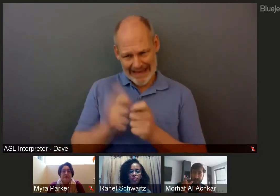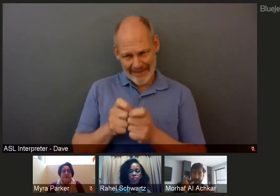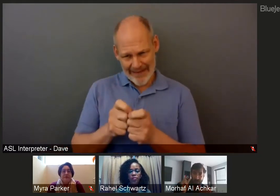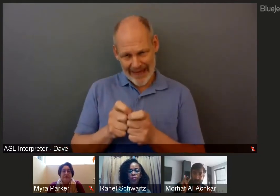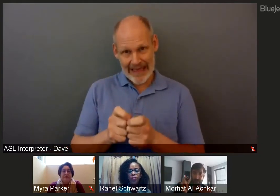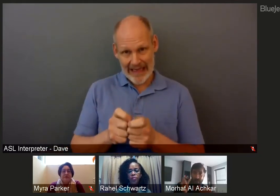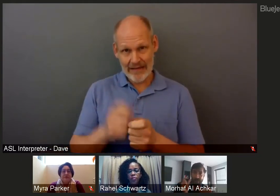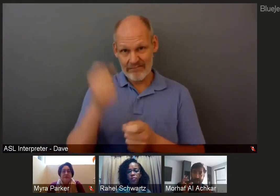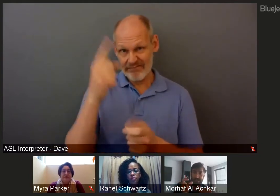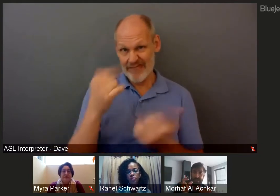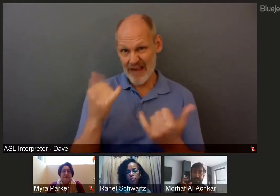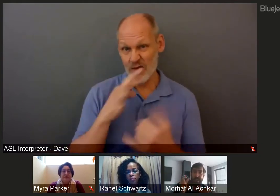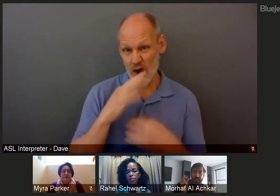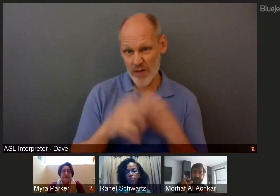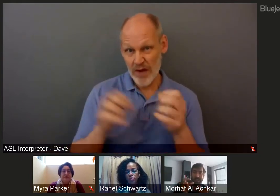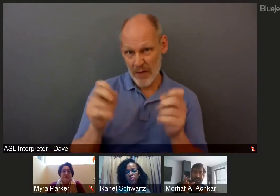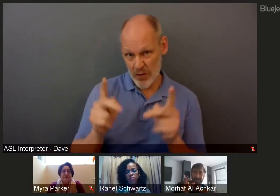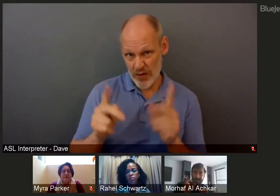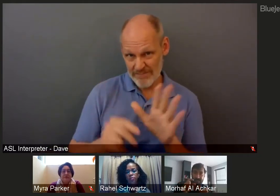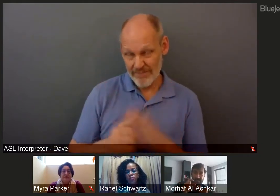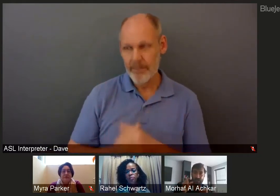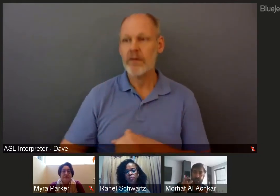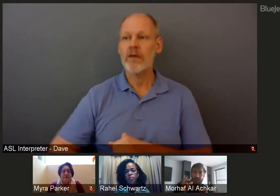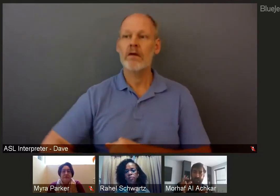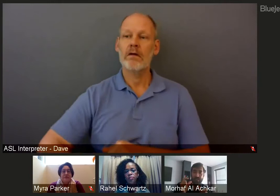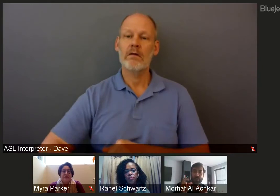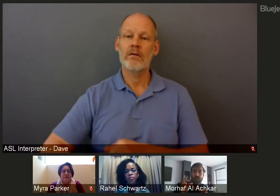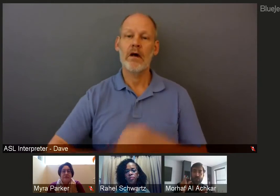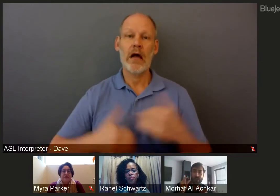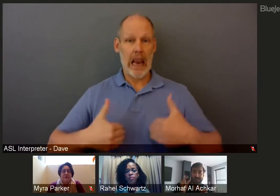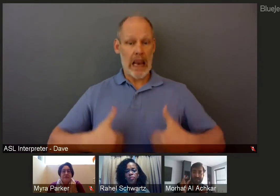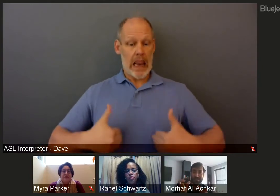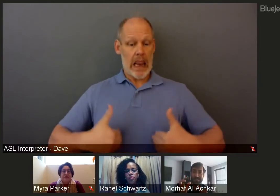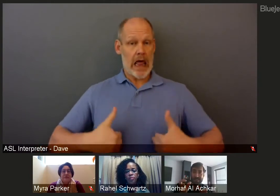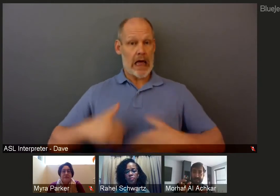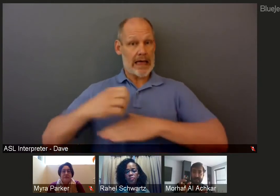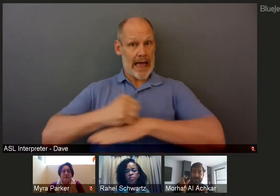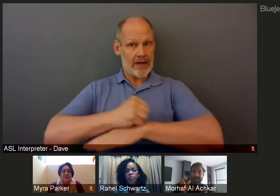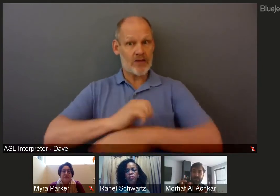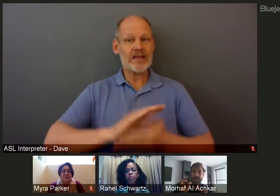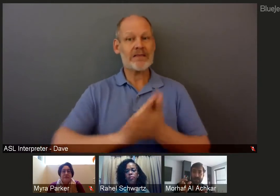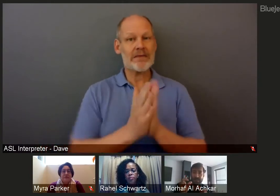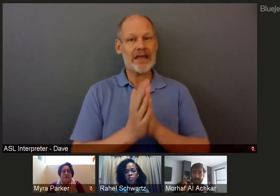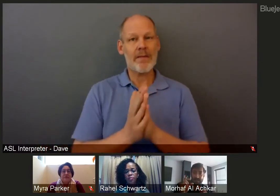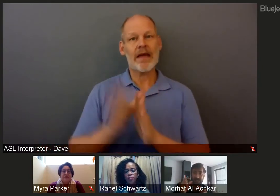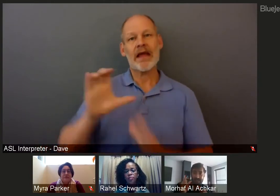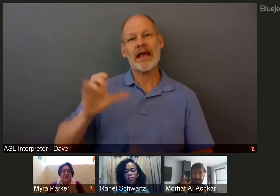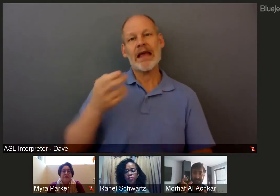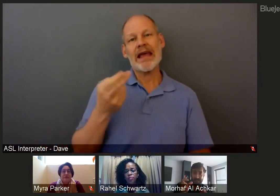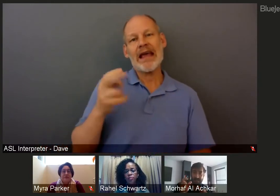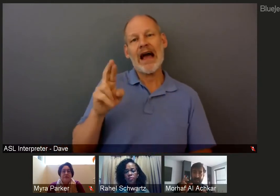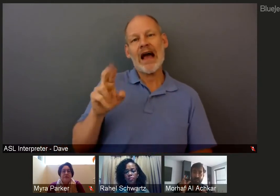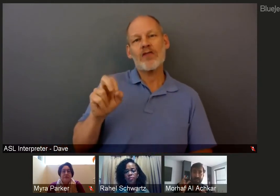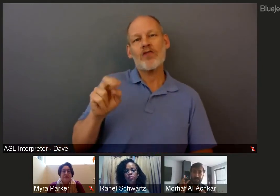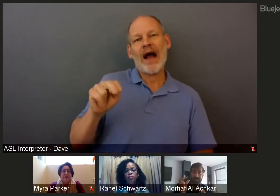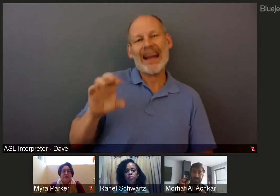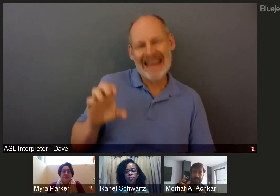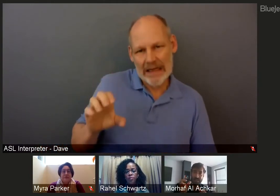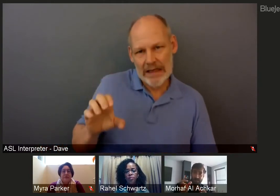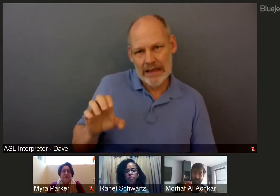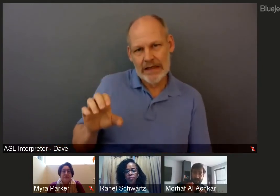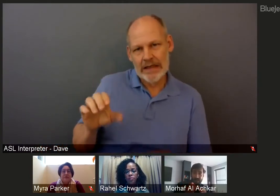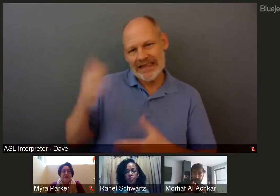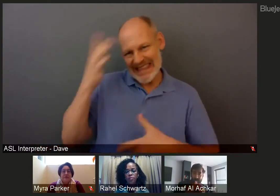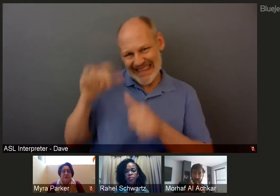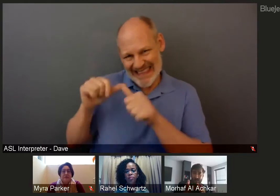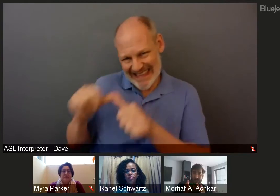talking here about an opportunity. Lung cancer is turning into a chronic disease. simply because there are genetic testing, there are molecular